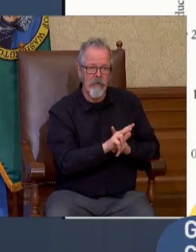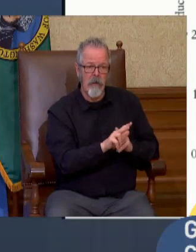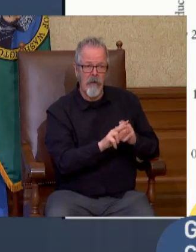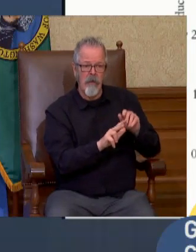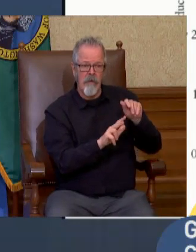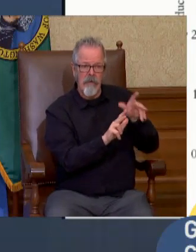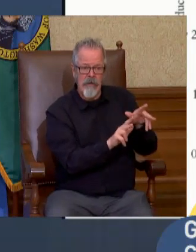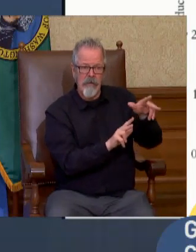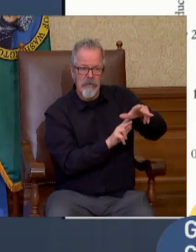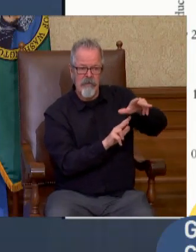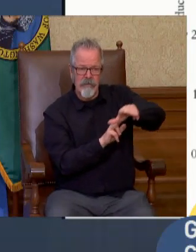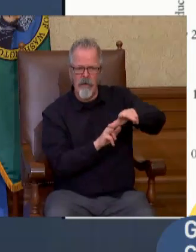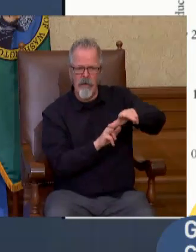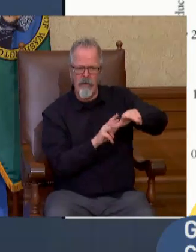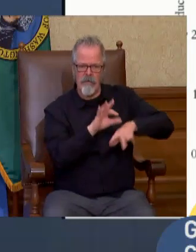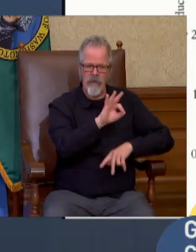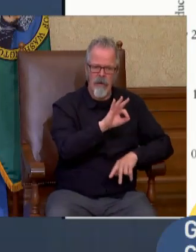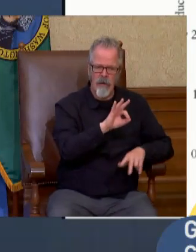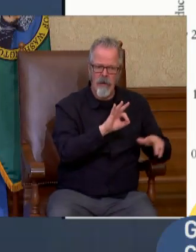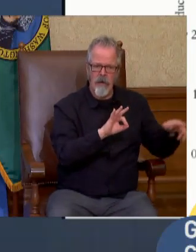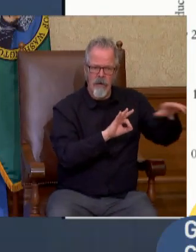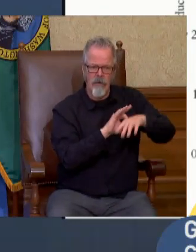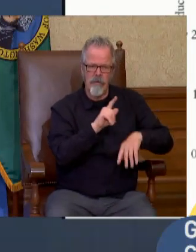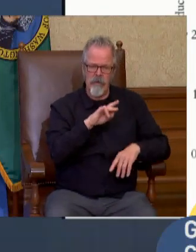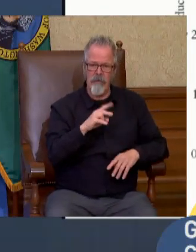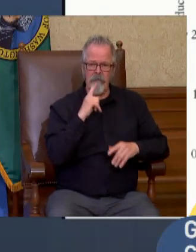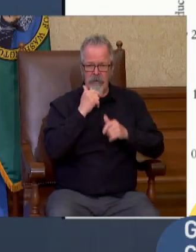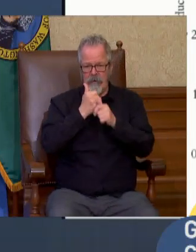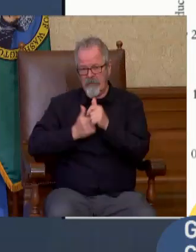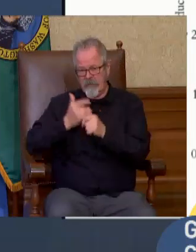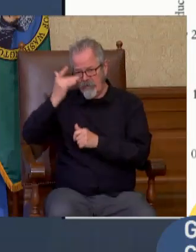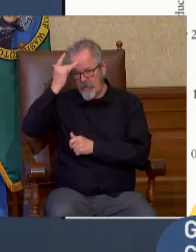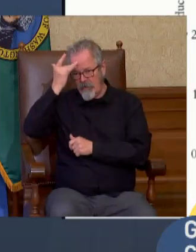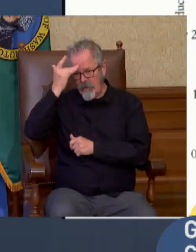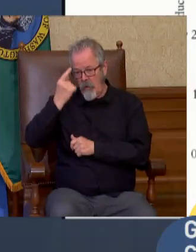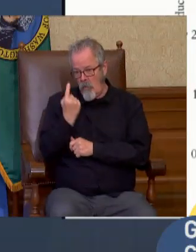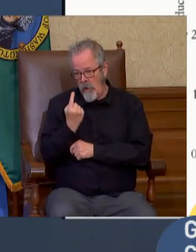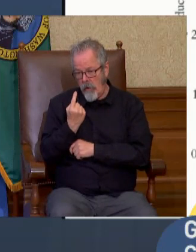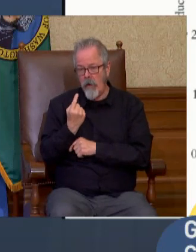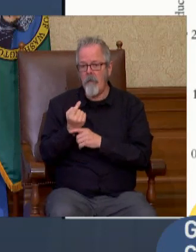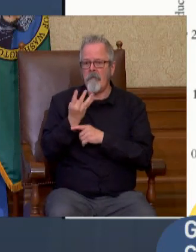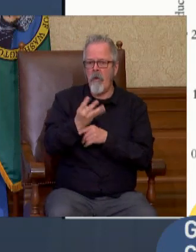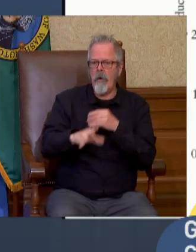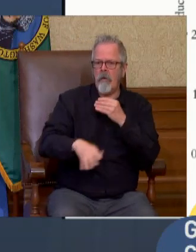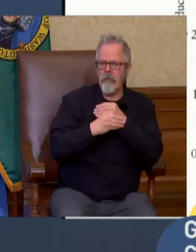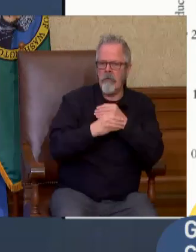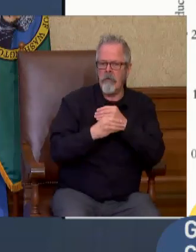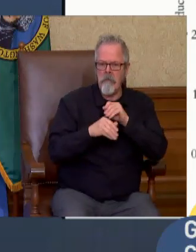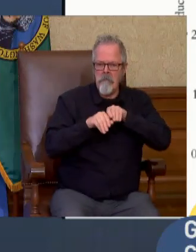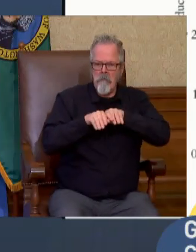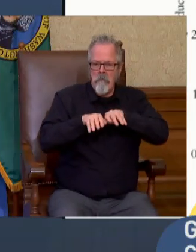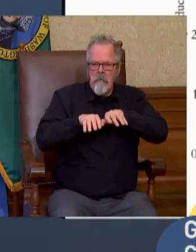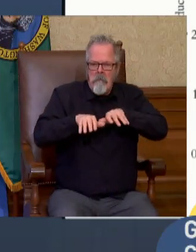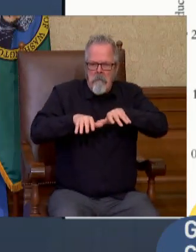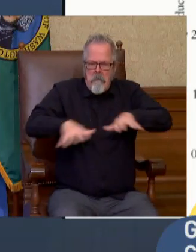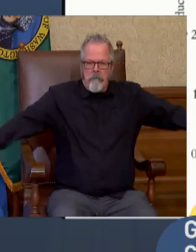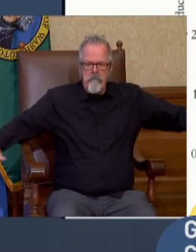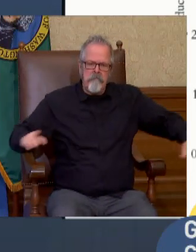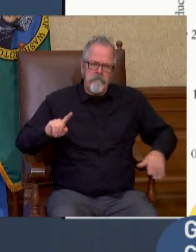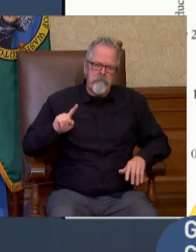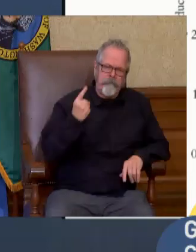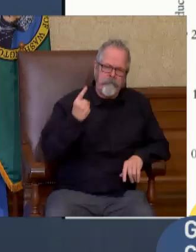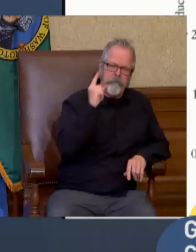to stop the spread of this disease, obviously you have to get that number down dramatically. Now in King County, it looks like we